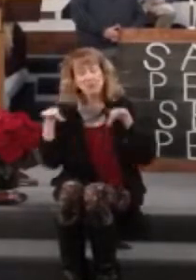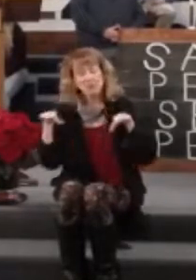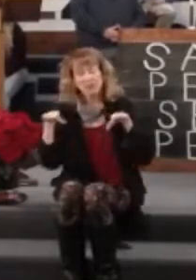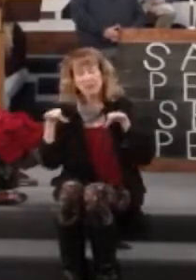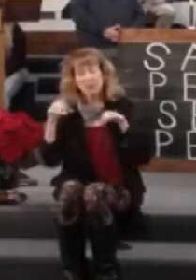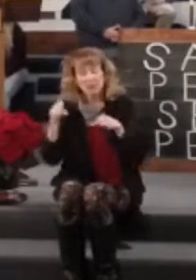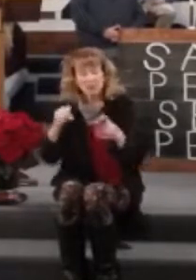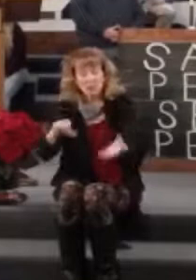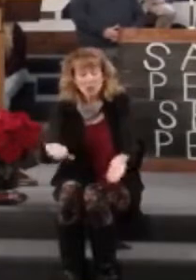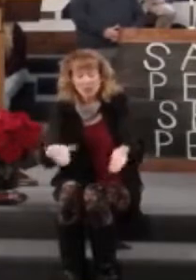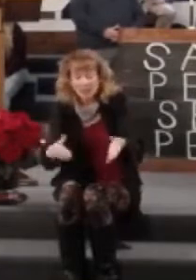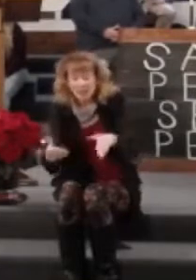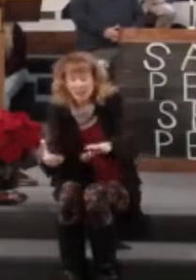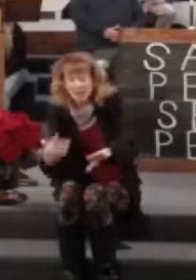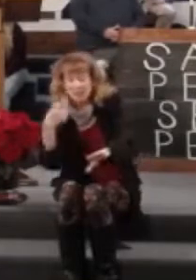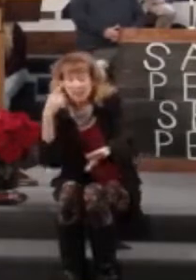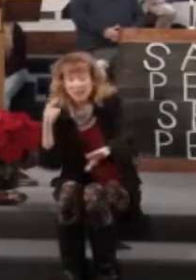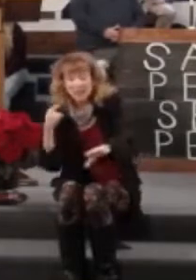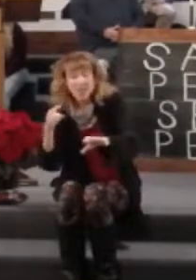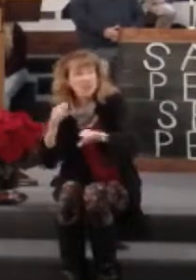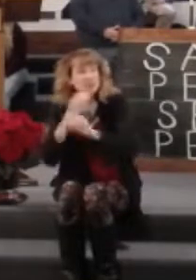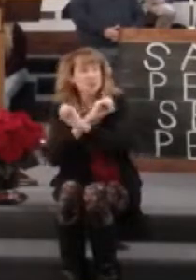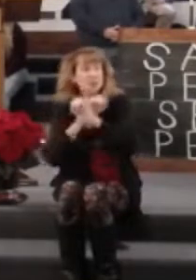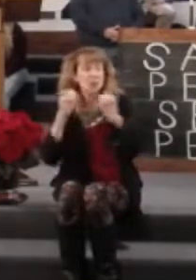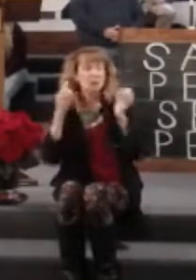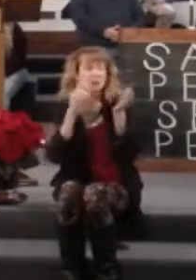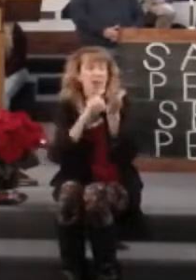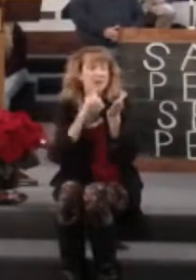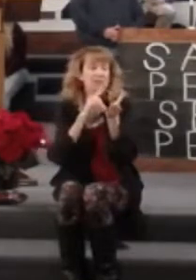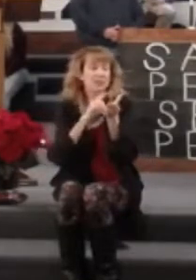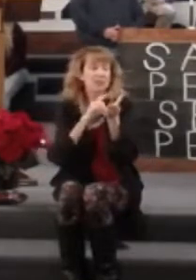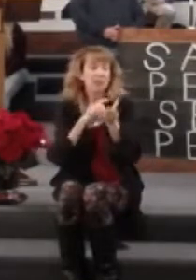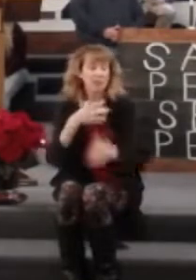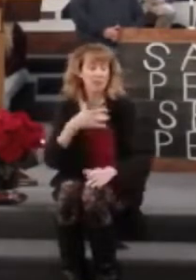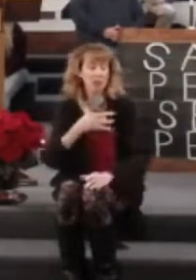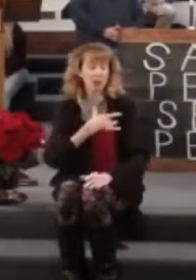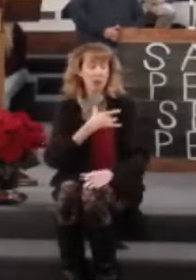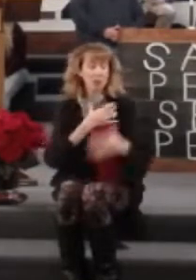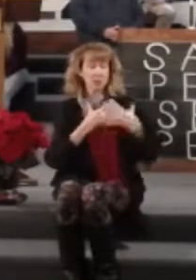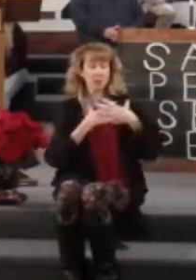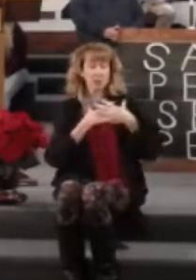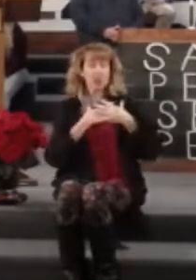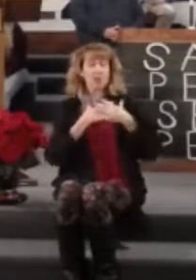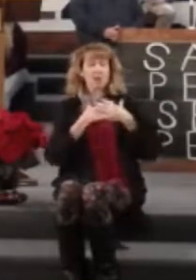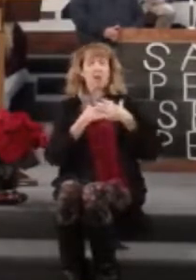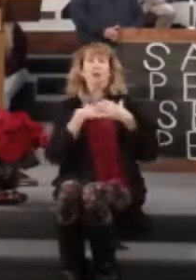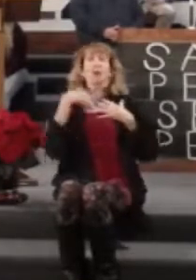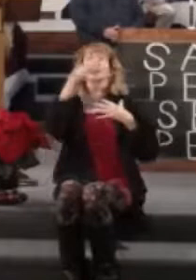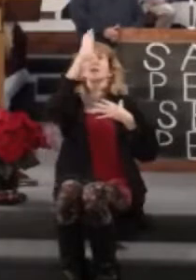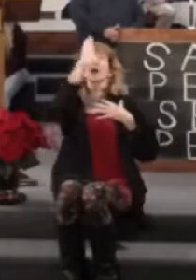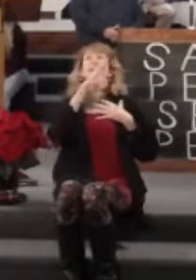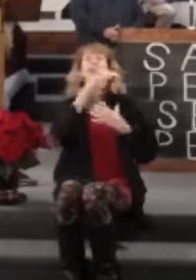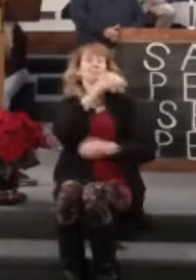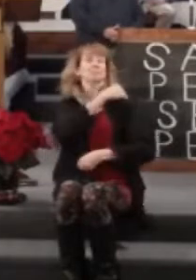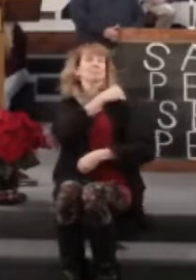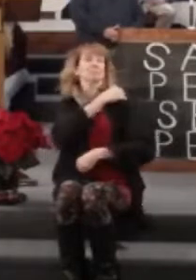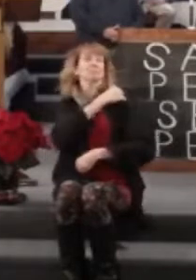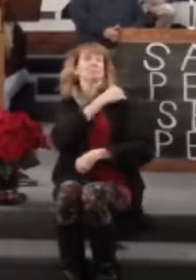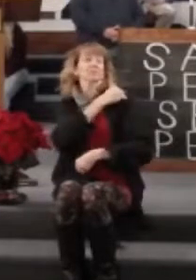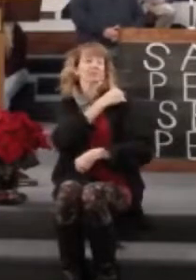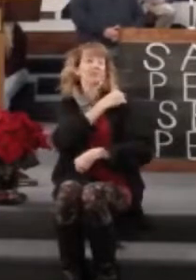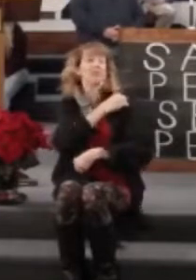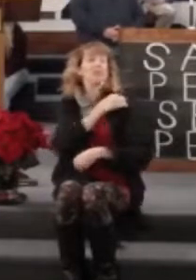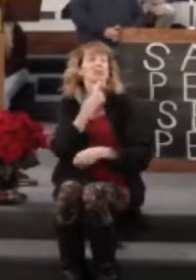them. And it was a lightning bolt through my soul. And I said, okay, God, I'll be a medical